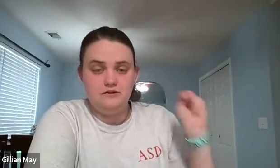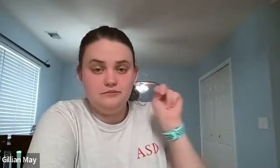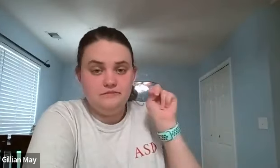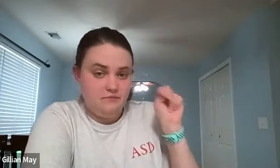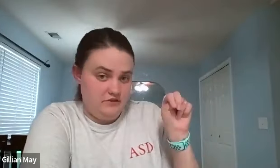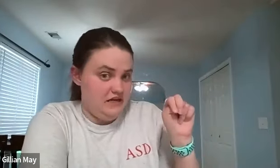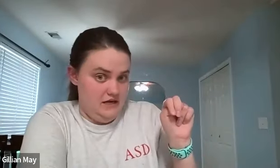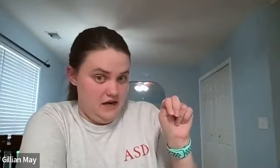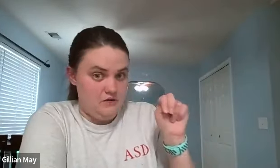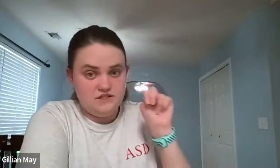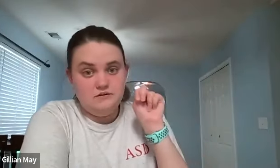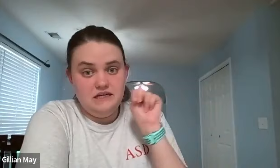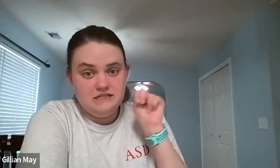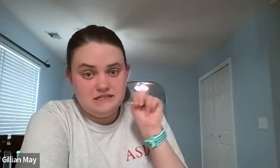uncle with an N now. So niece,